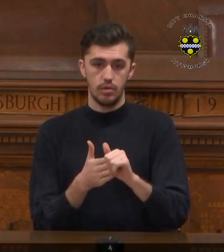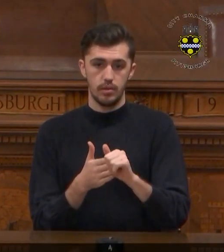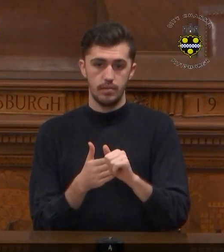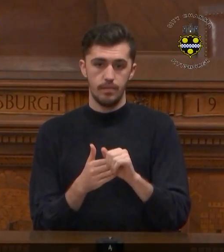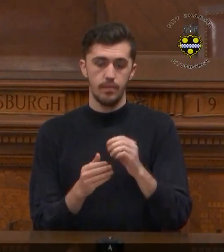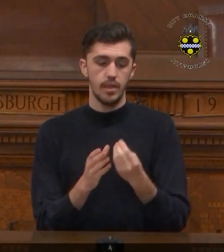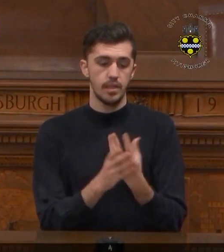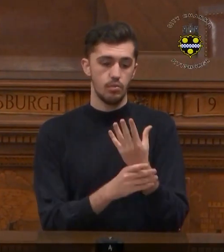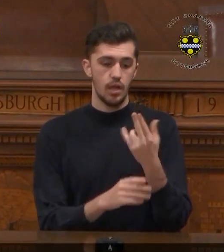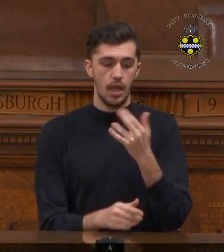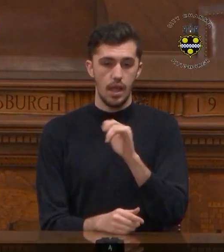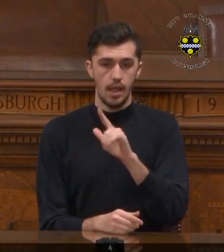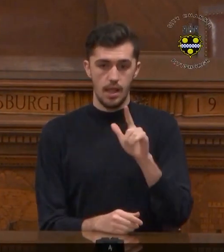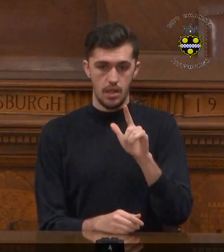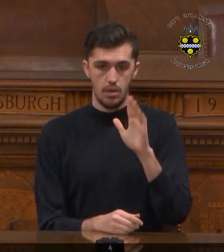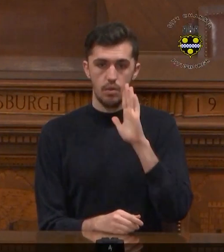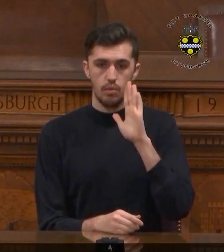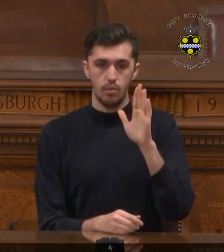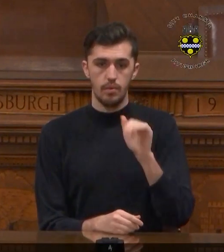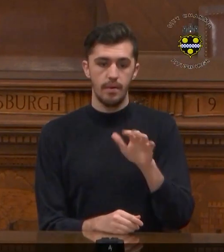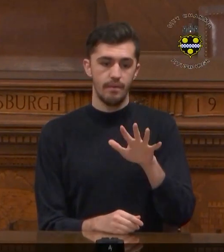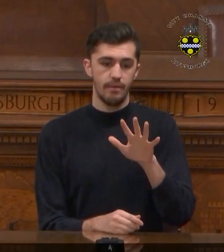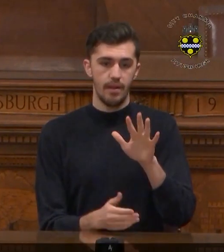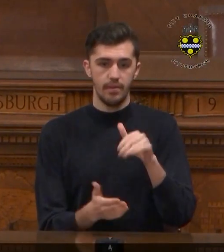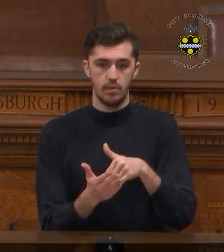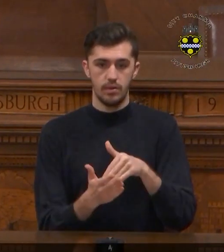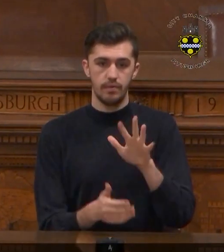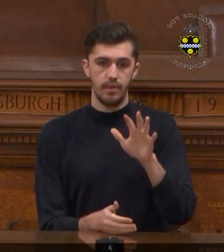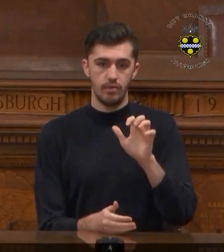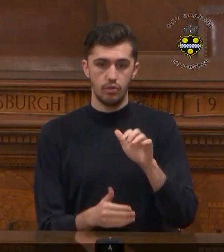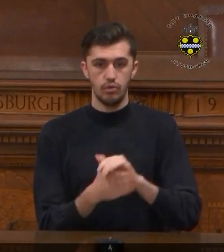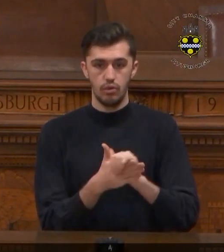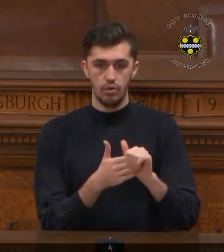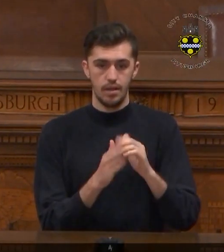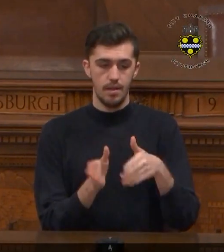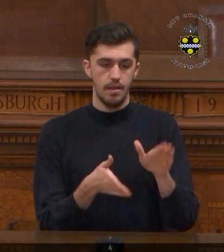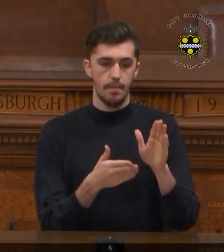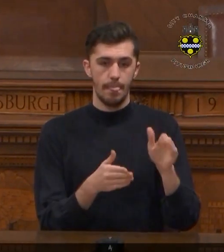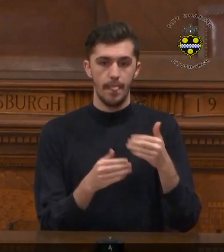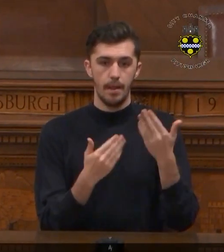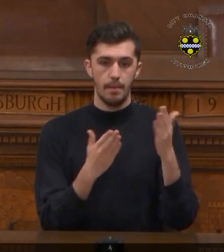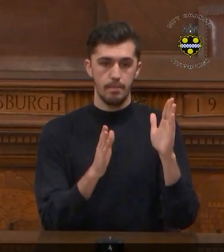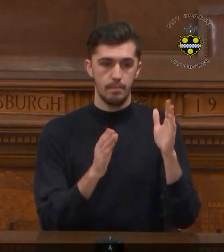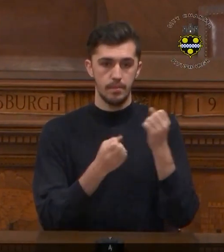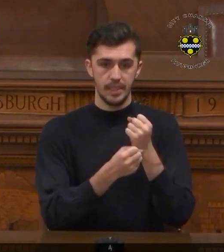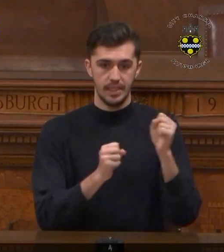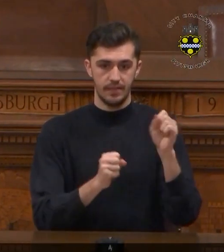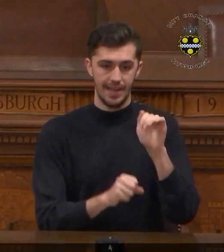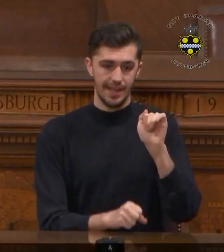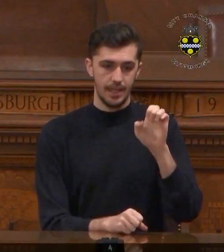Civic Lead, $5,500, and Public Safety AEDs,